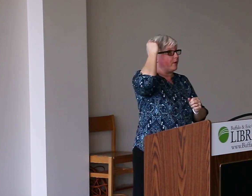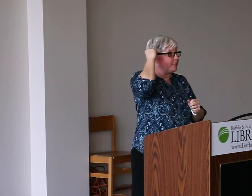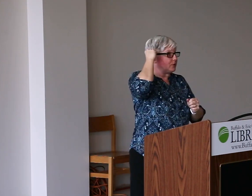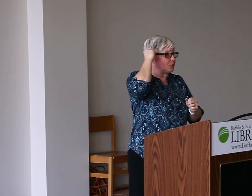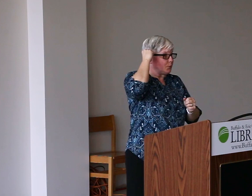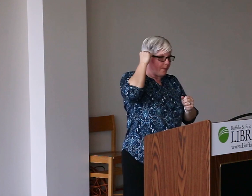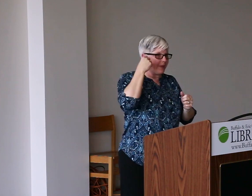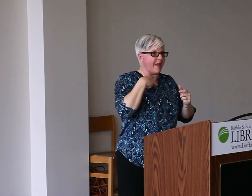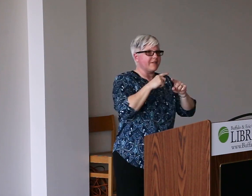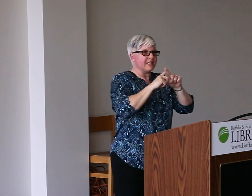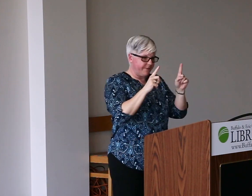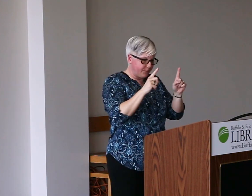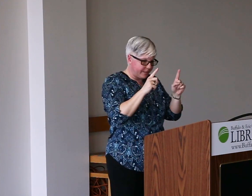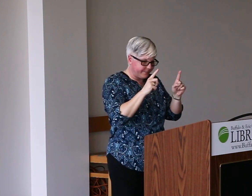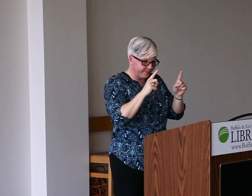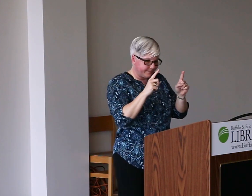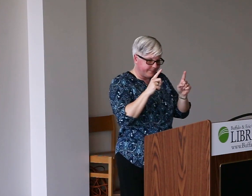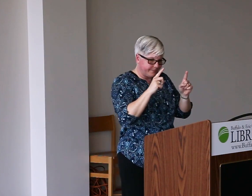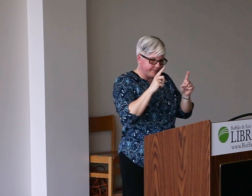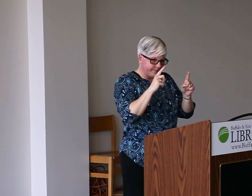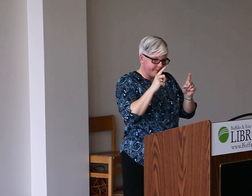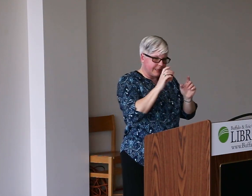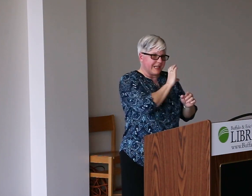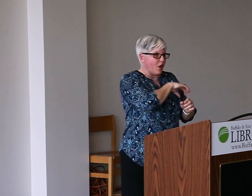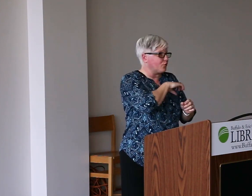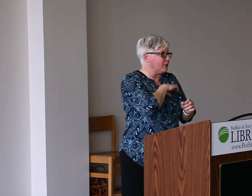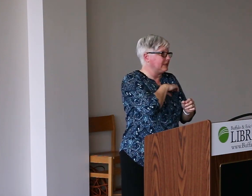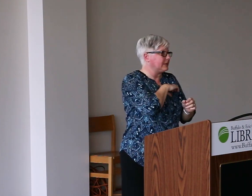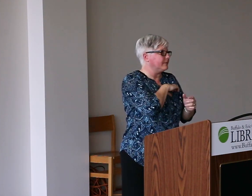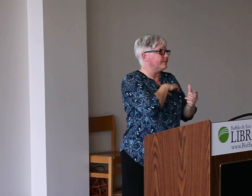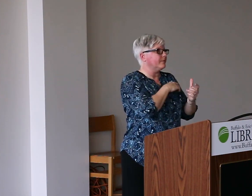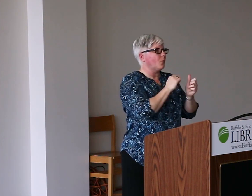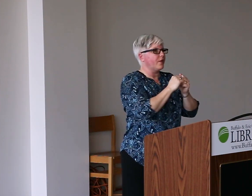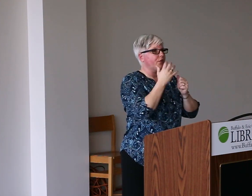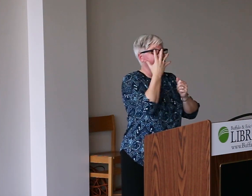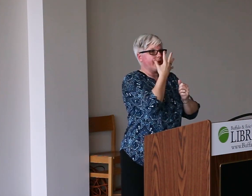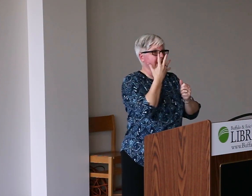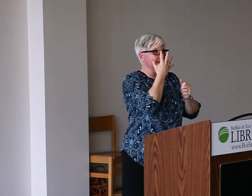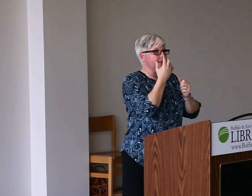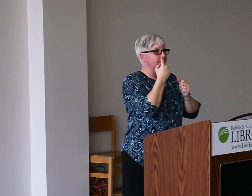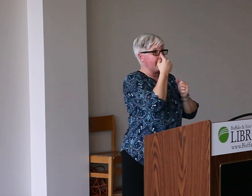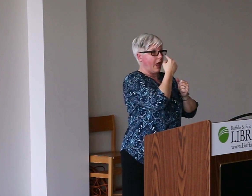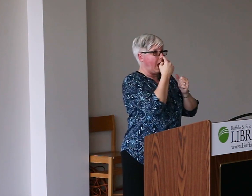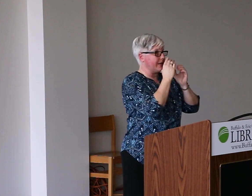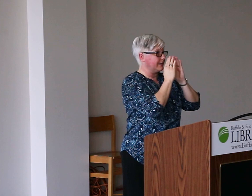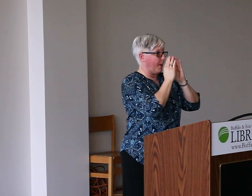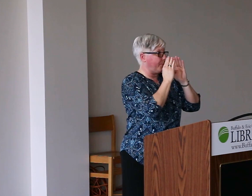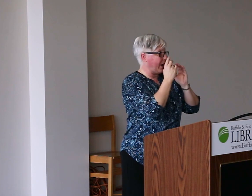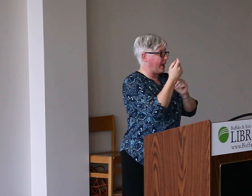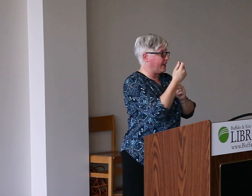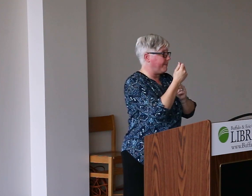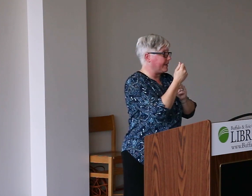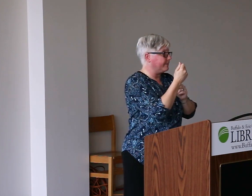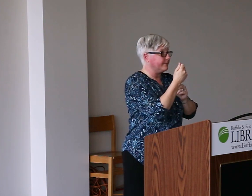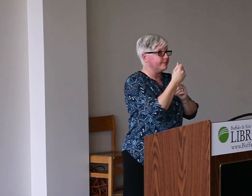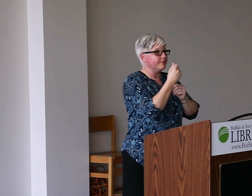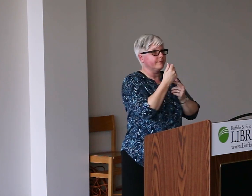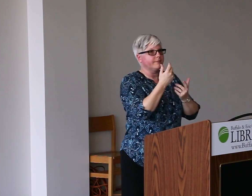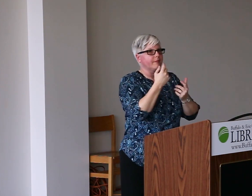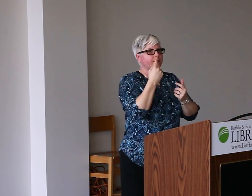Often children with Wardenburg syndrome have different characteristics with their facial features. Their eyes might be